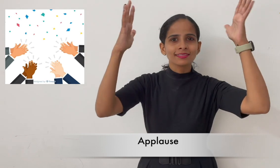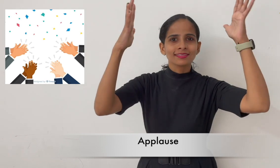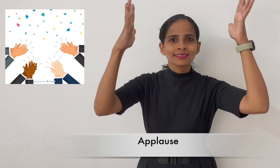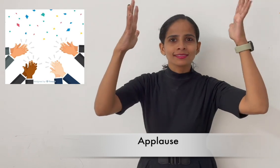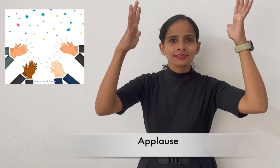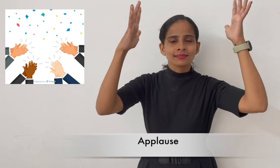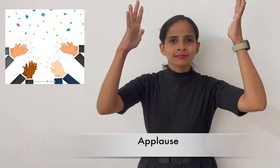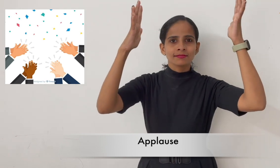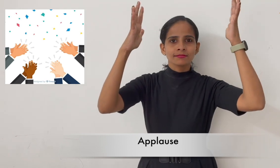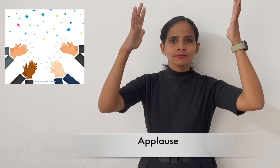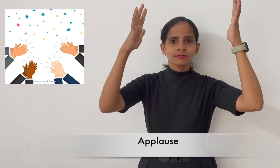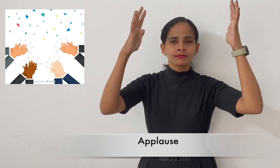Applause.